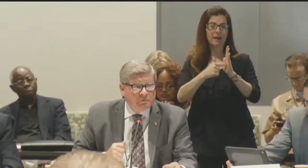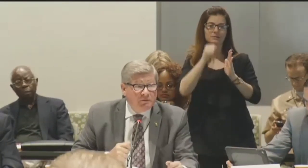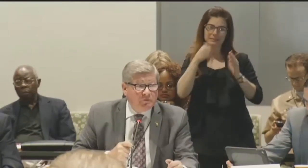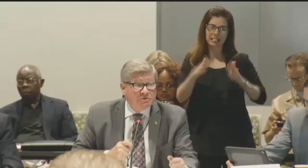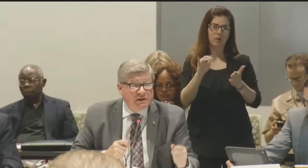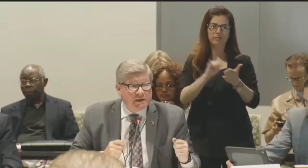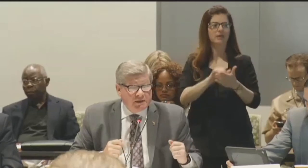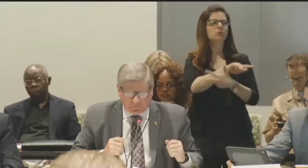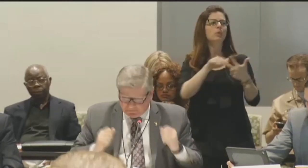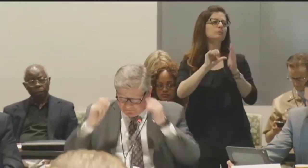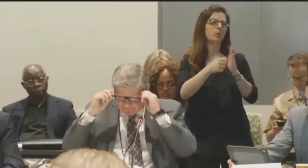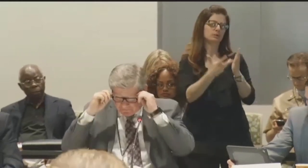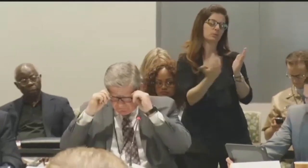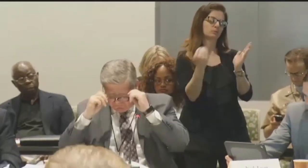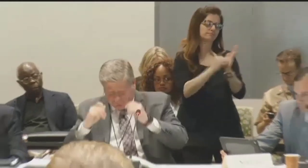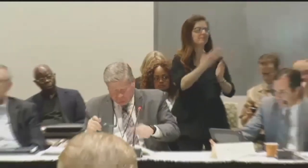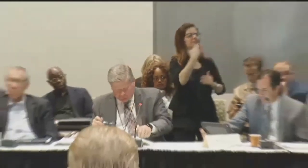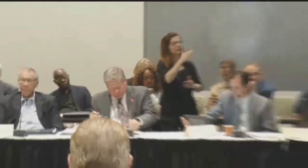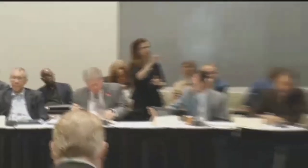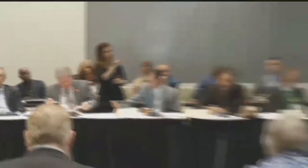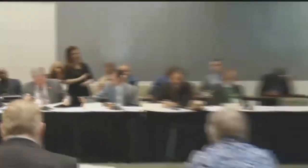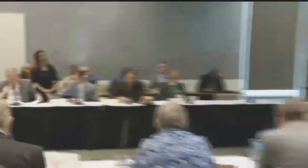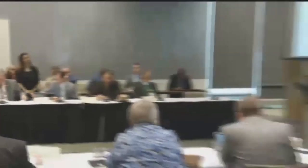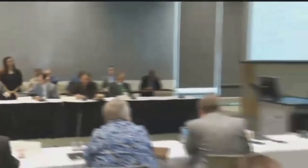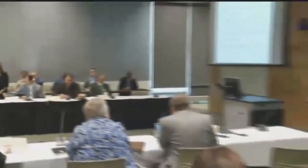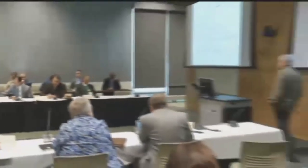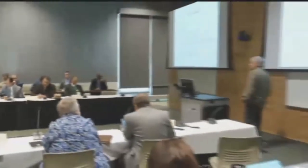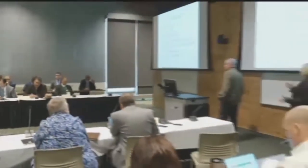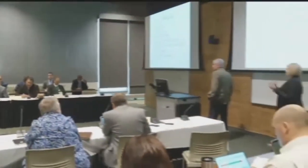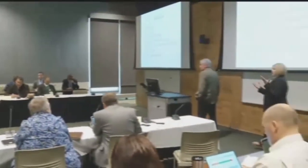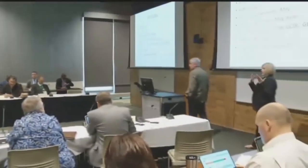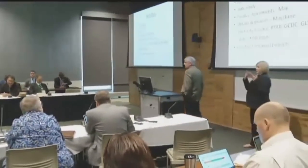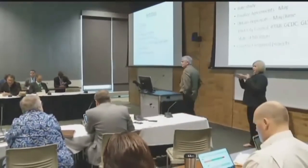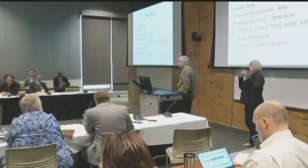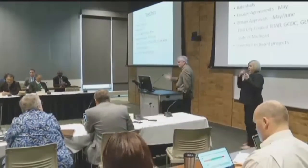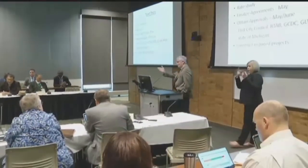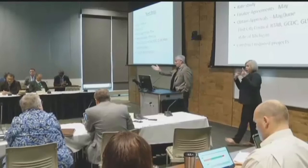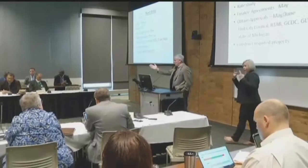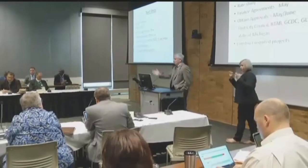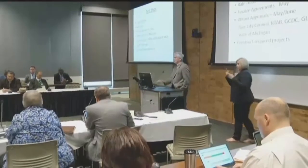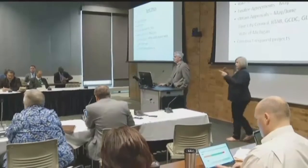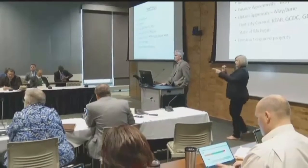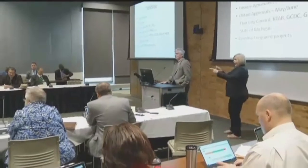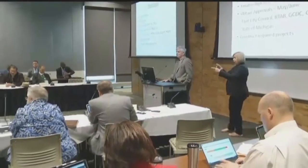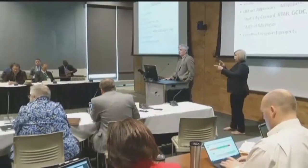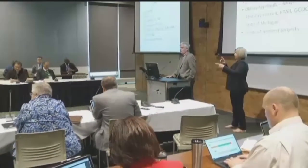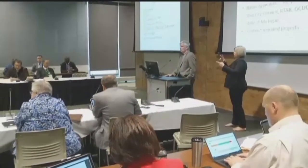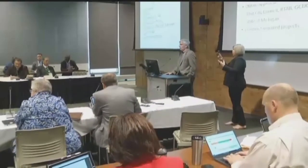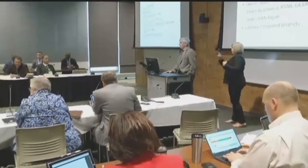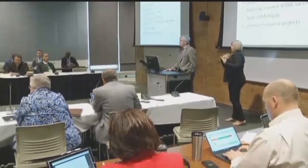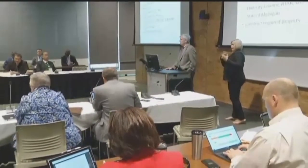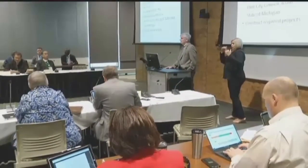I wanted to reinforce, John. Thank you. So I guess maybe we can open it up for questions that the mayor or Rich and I can